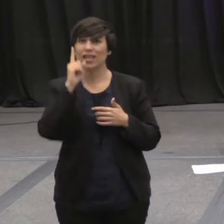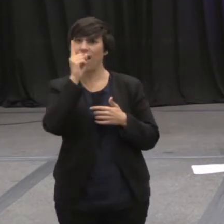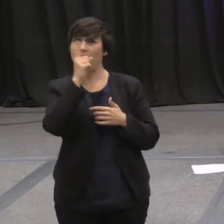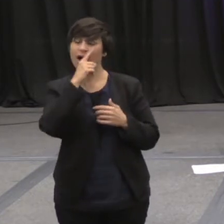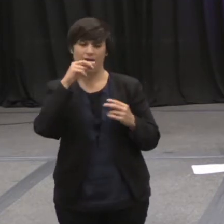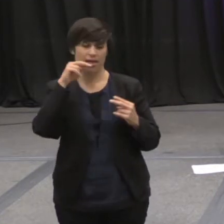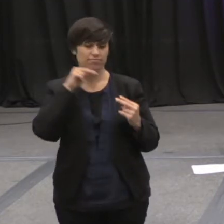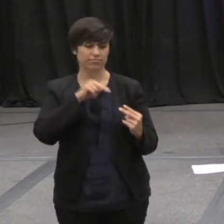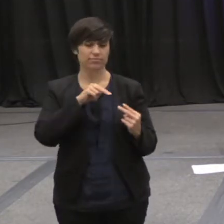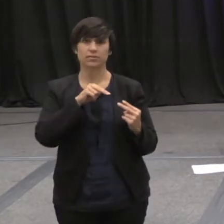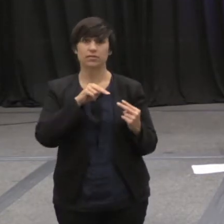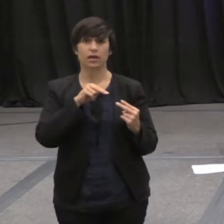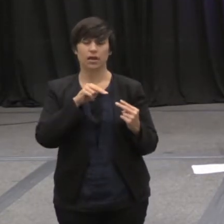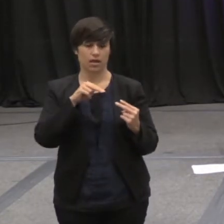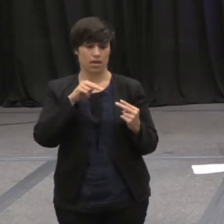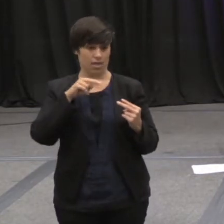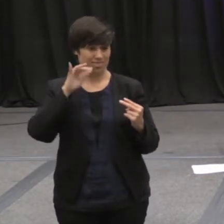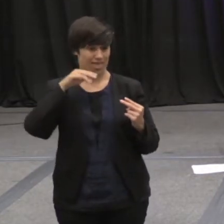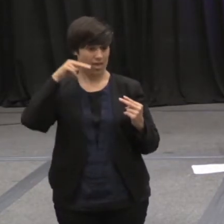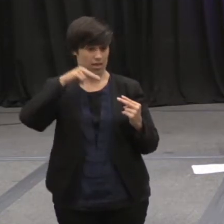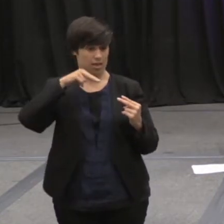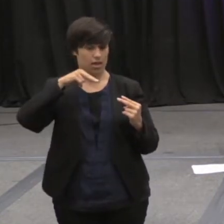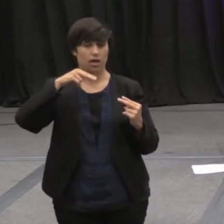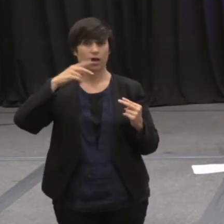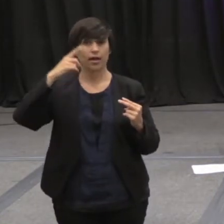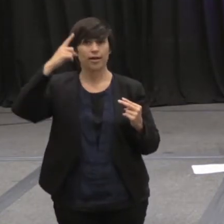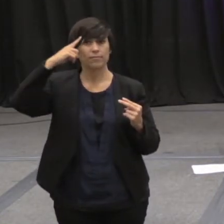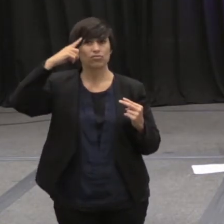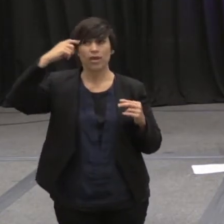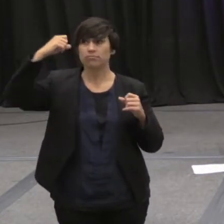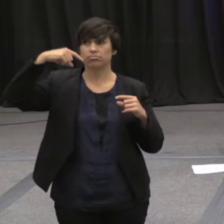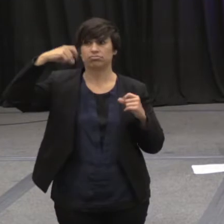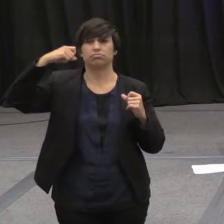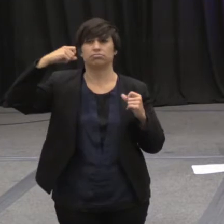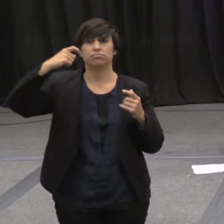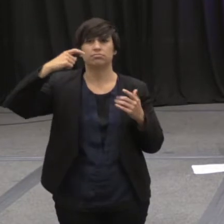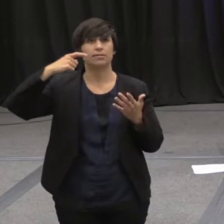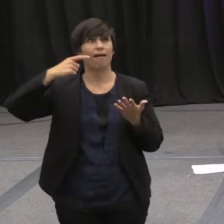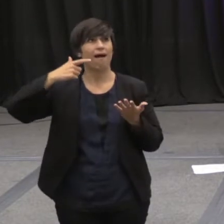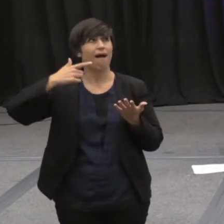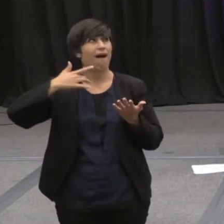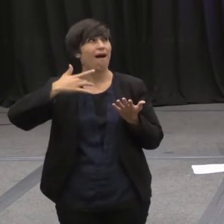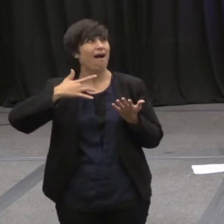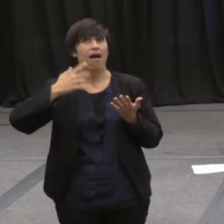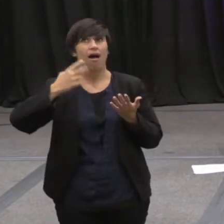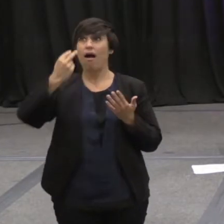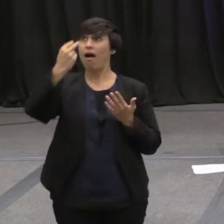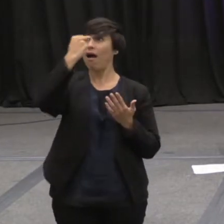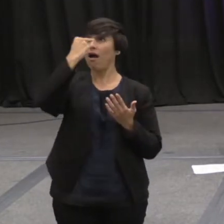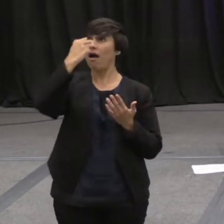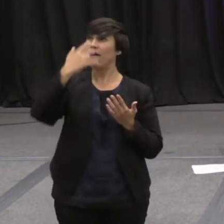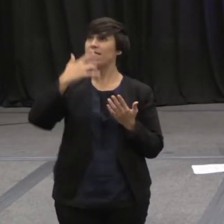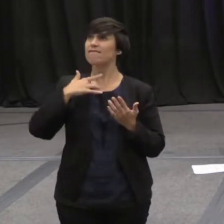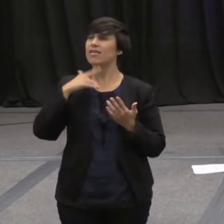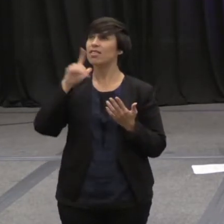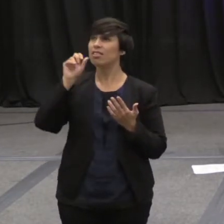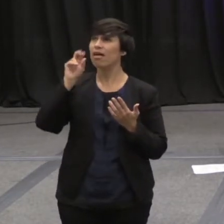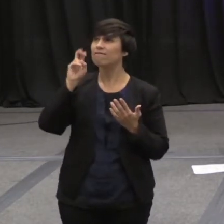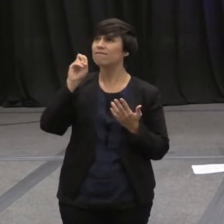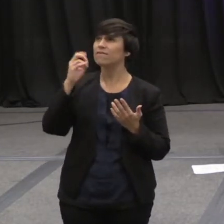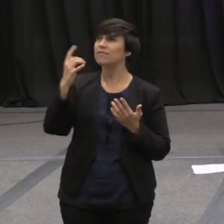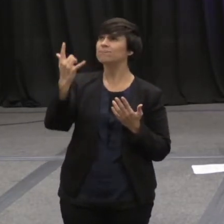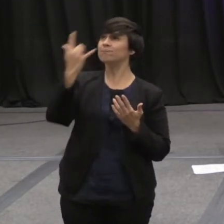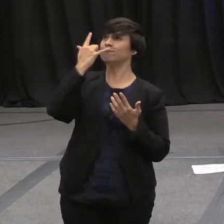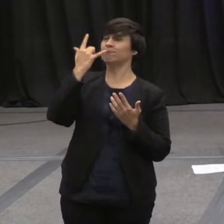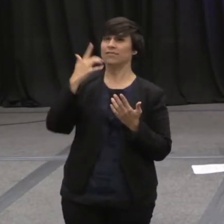goes right to the part of the brain that connect that feels love and connection and worth. You can